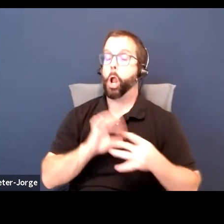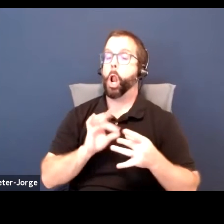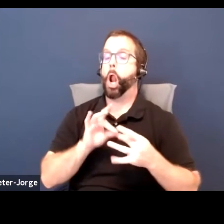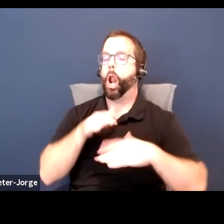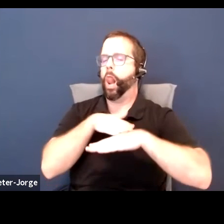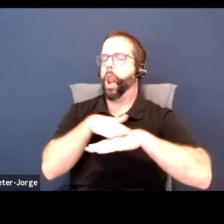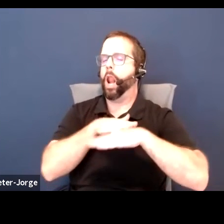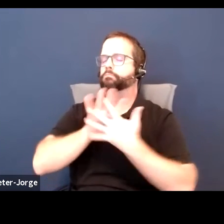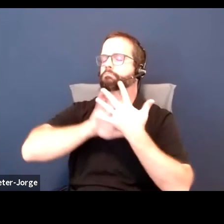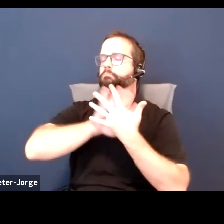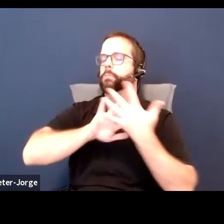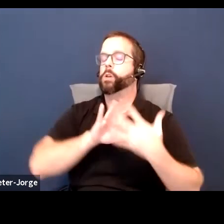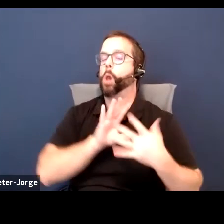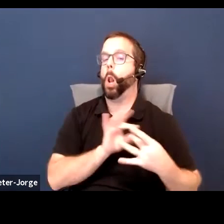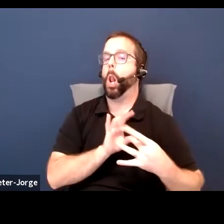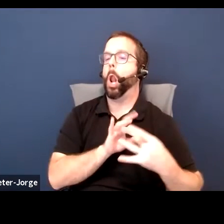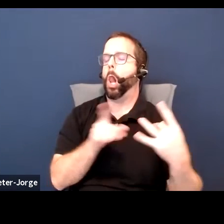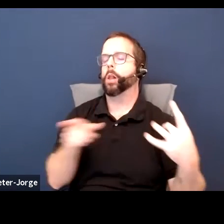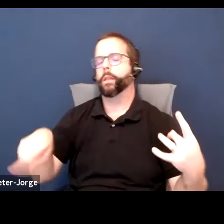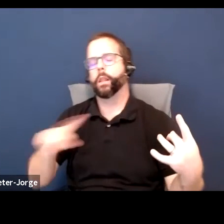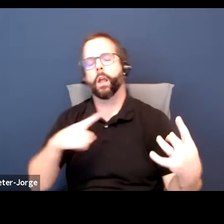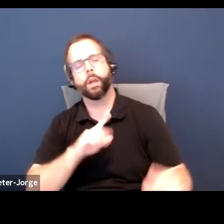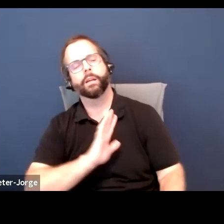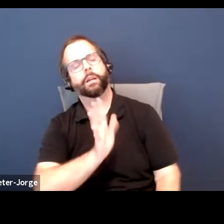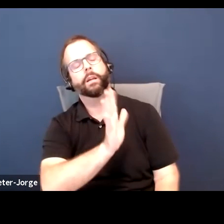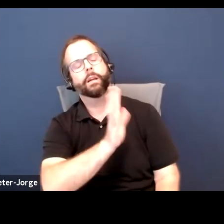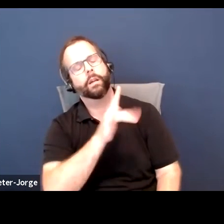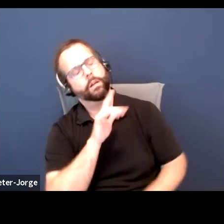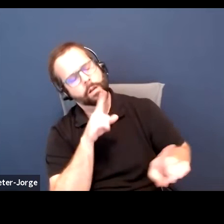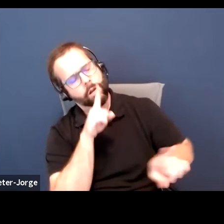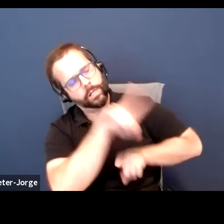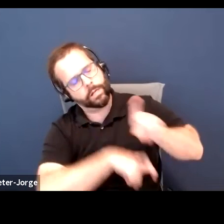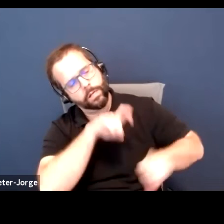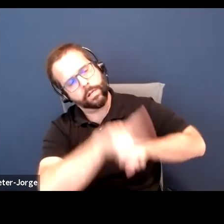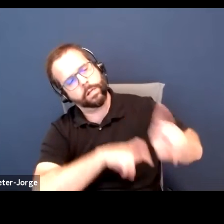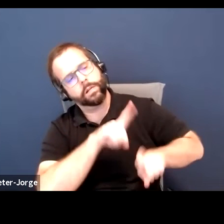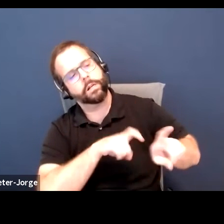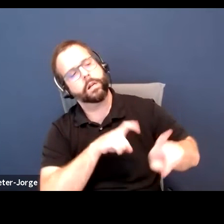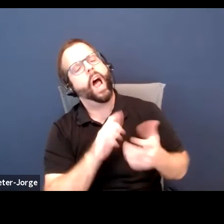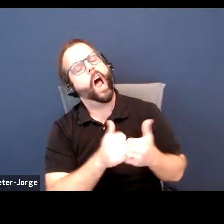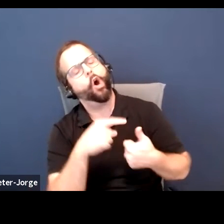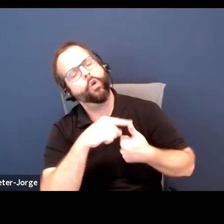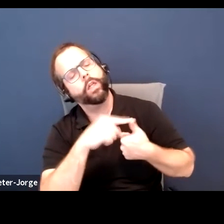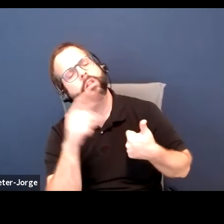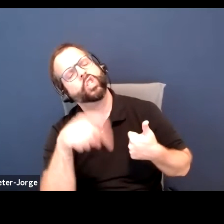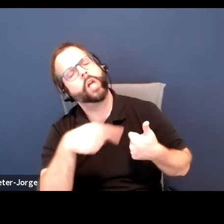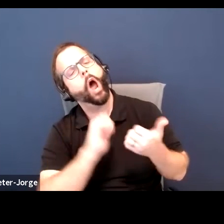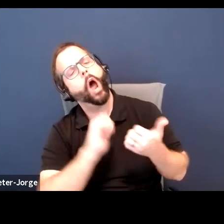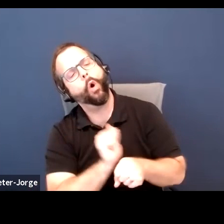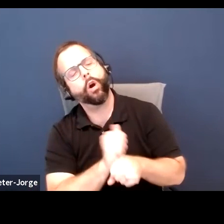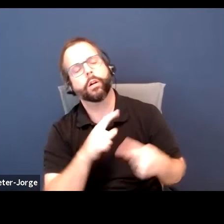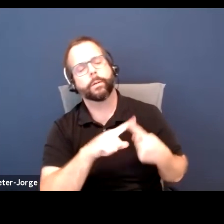blah, blah, blah, blah, people are drilling them with questions about, well, how is this going to work? And how am I going to